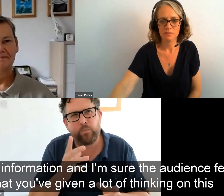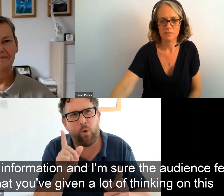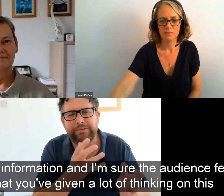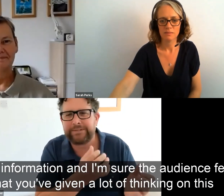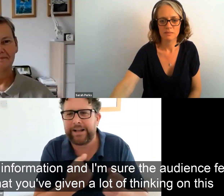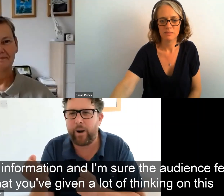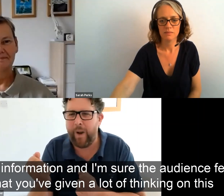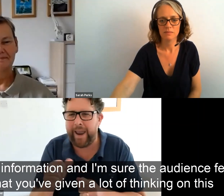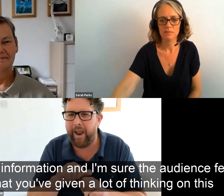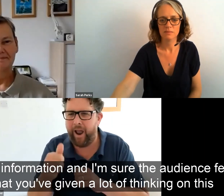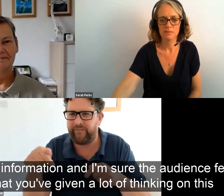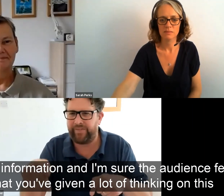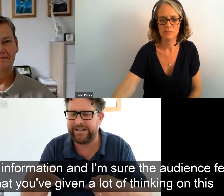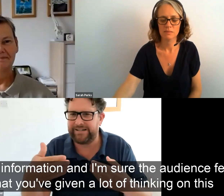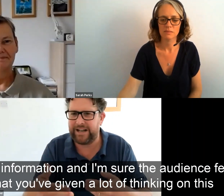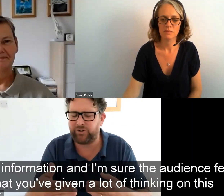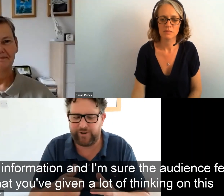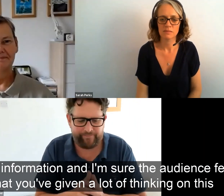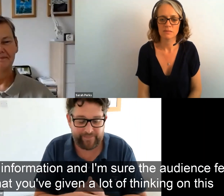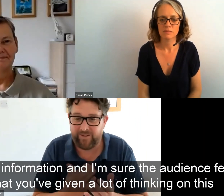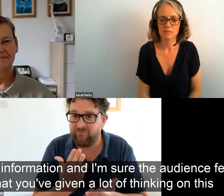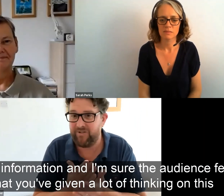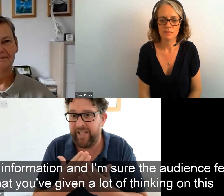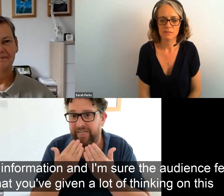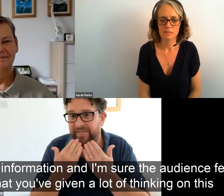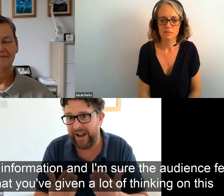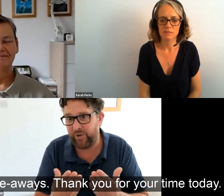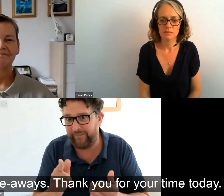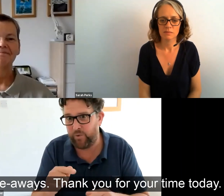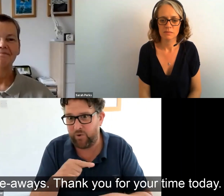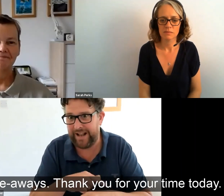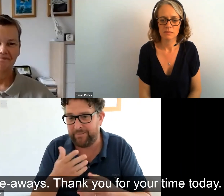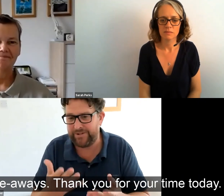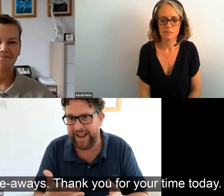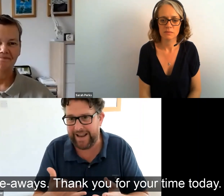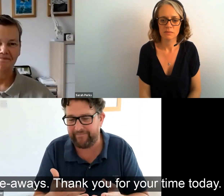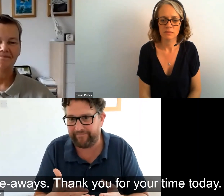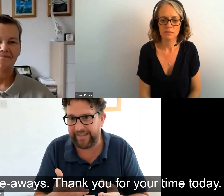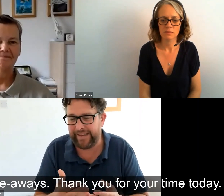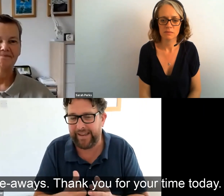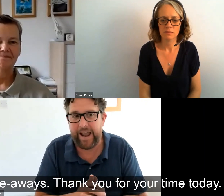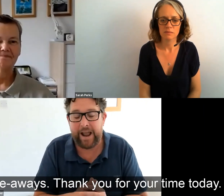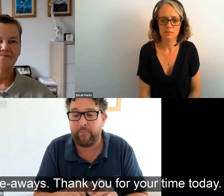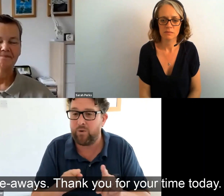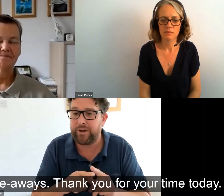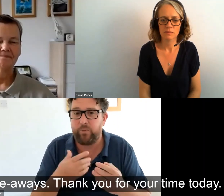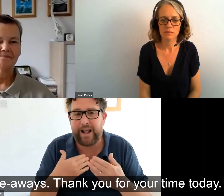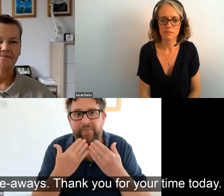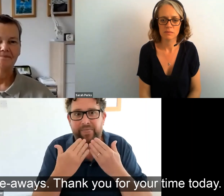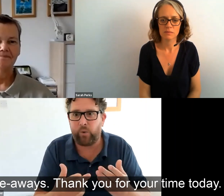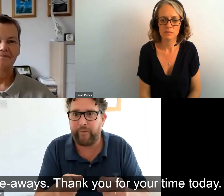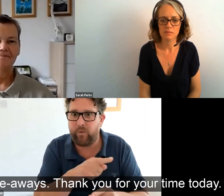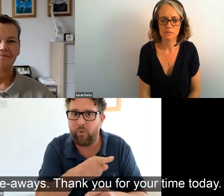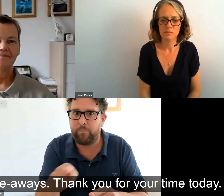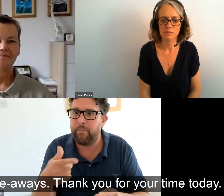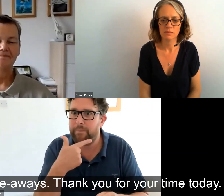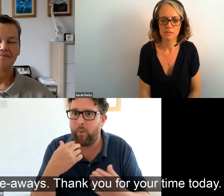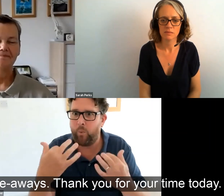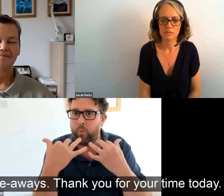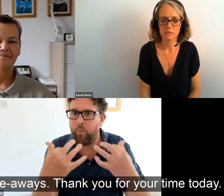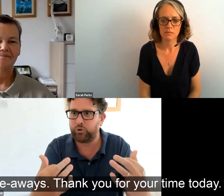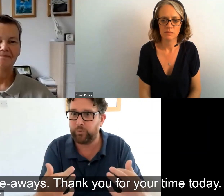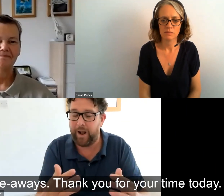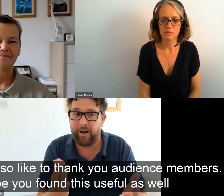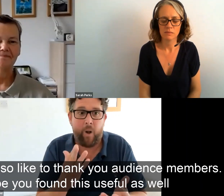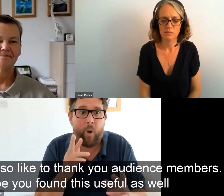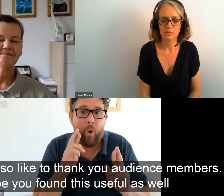the same. You've given us a lot of thinking on this, a lot to take away. Thank you for your time today.